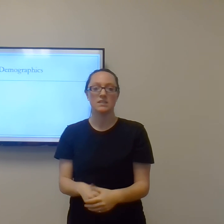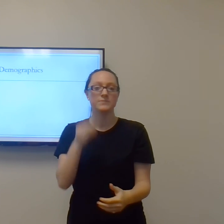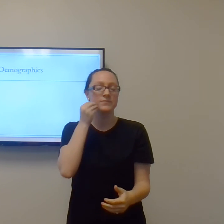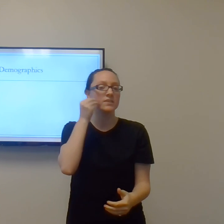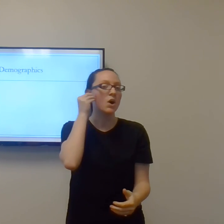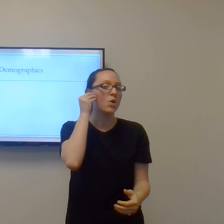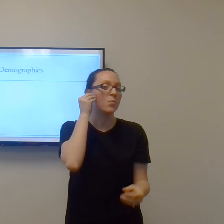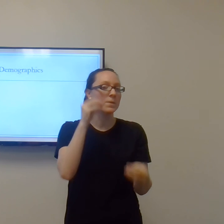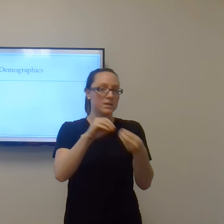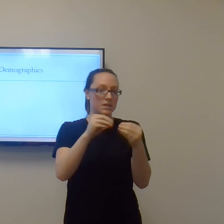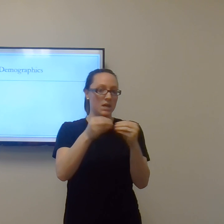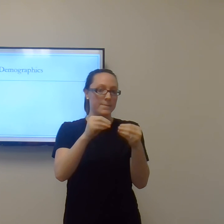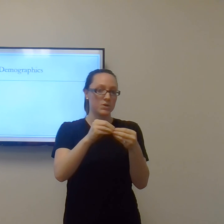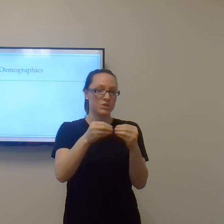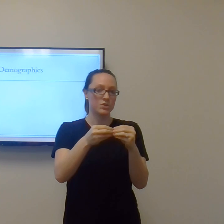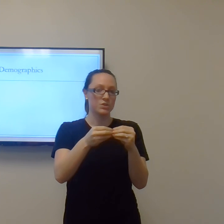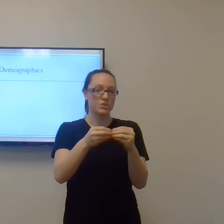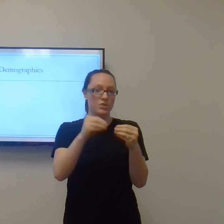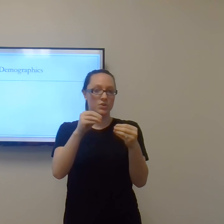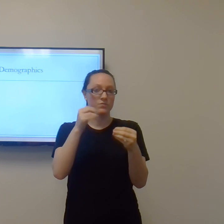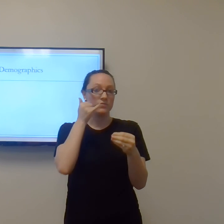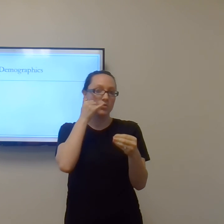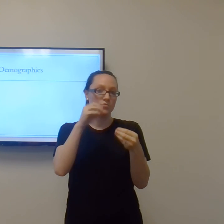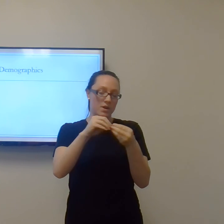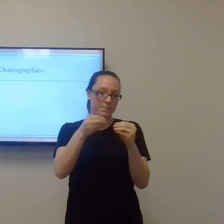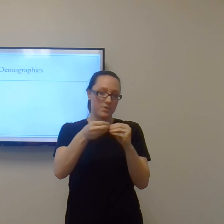there. Home number or phone number.